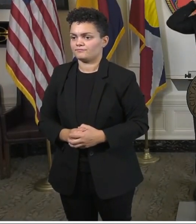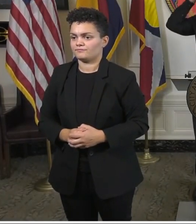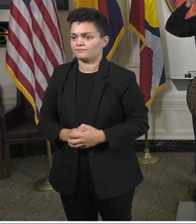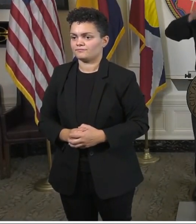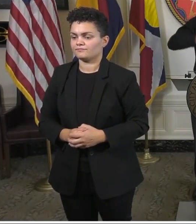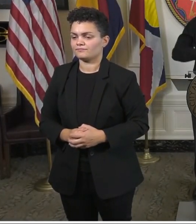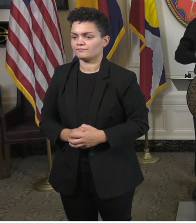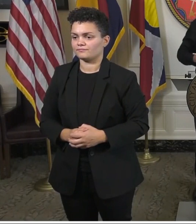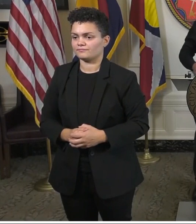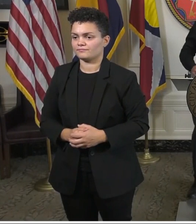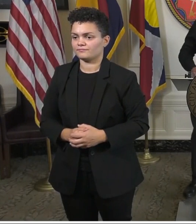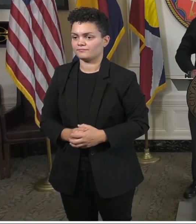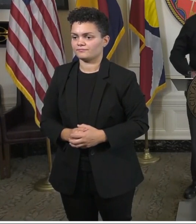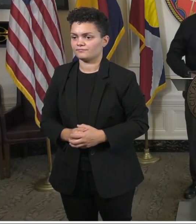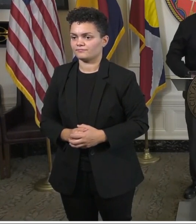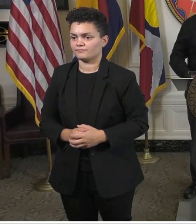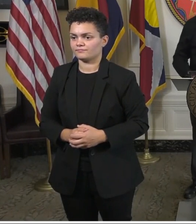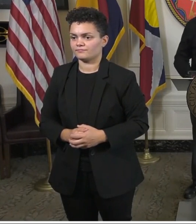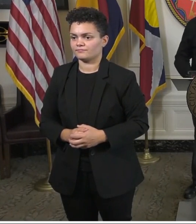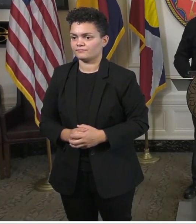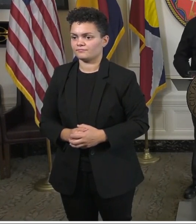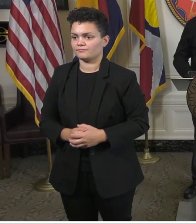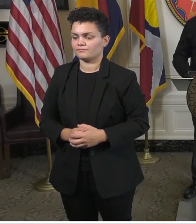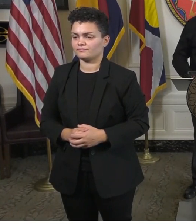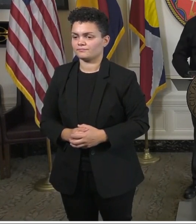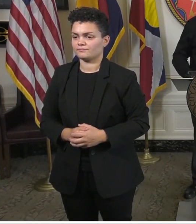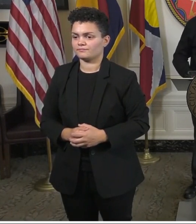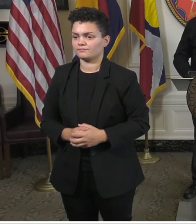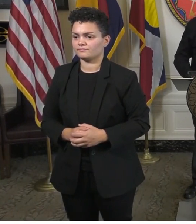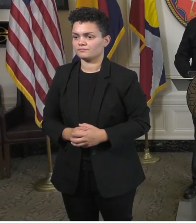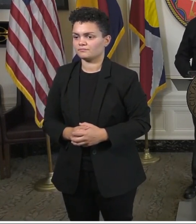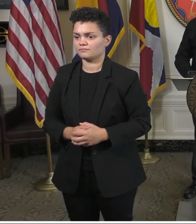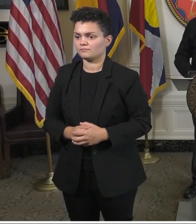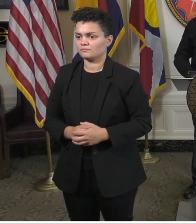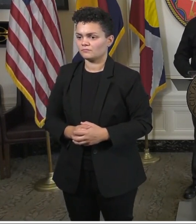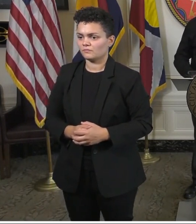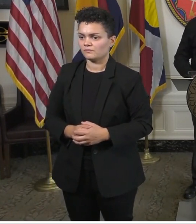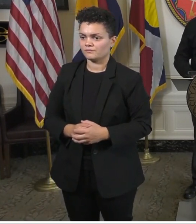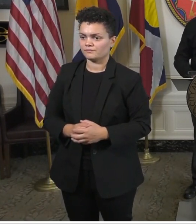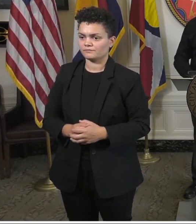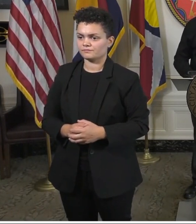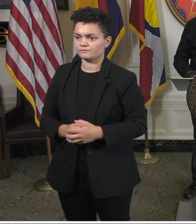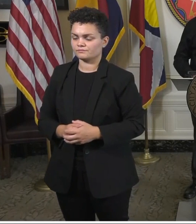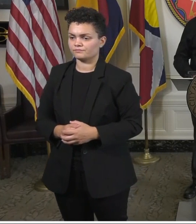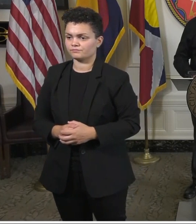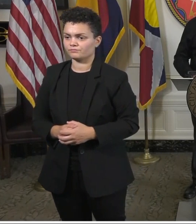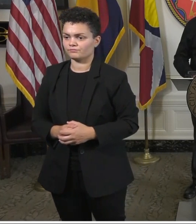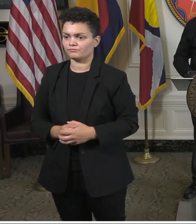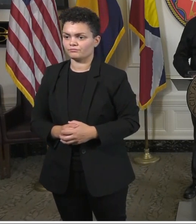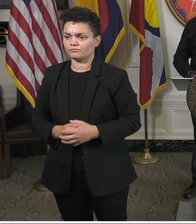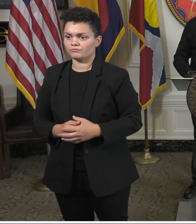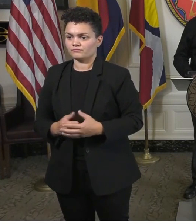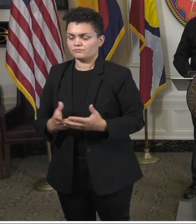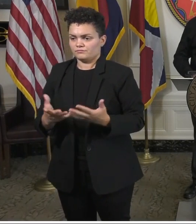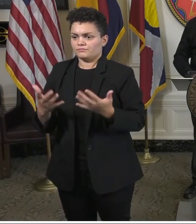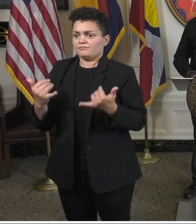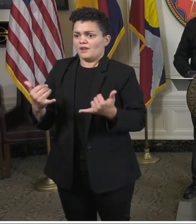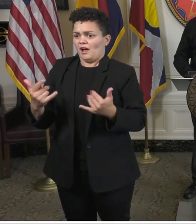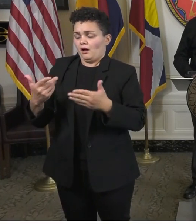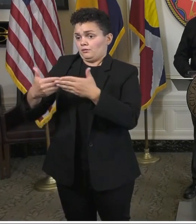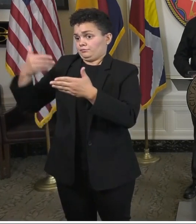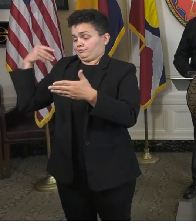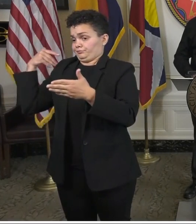Thank you, Mayor. So during the early days of COVID, we activated the city's Emergency Operations Center and Joint